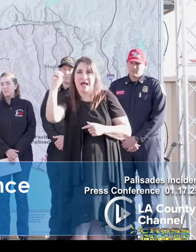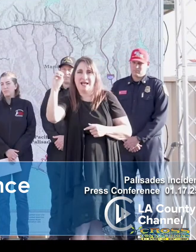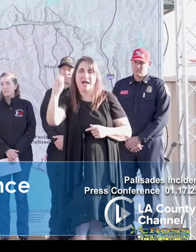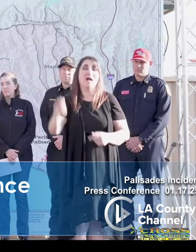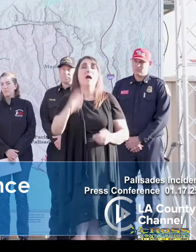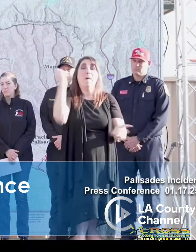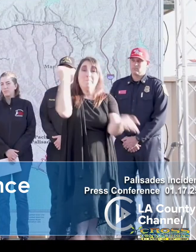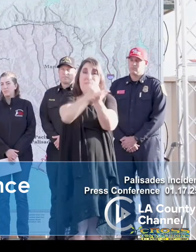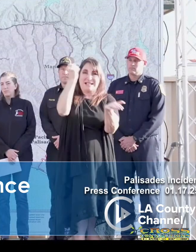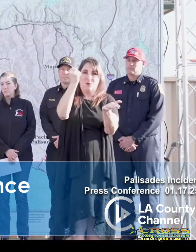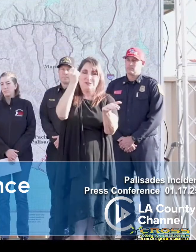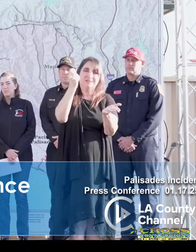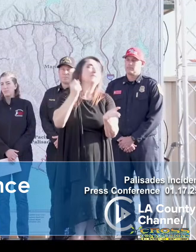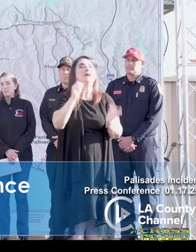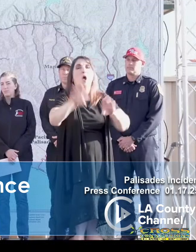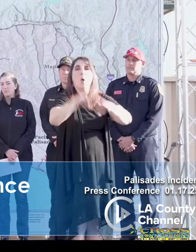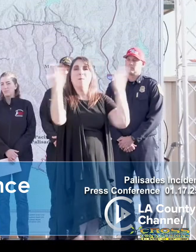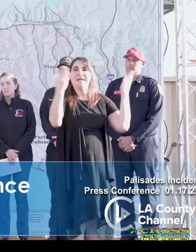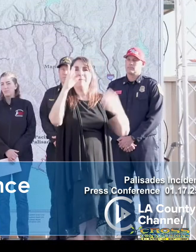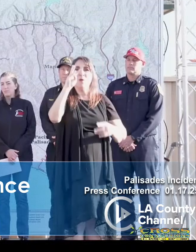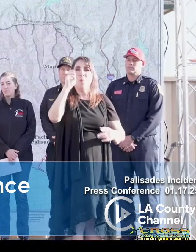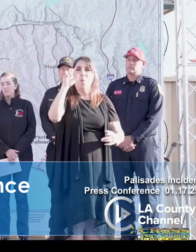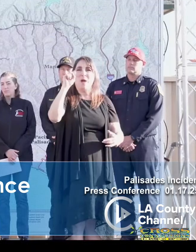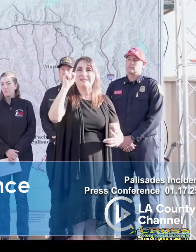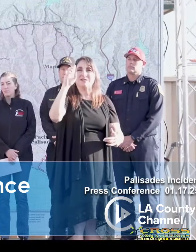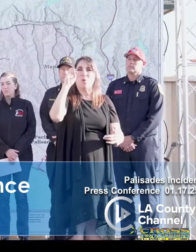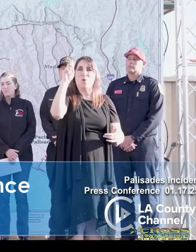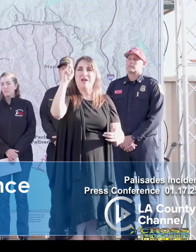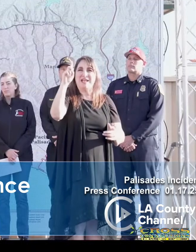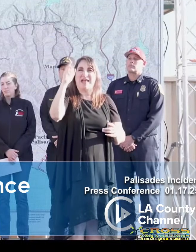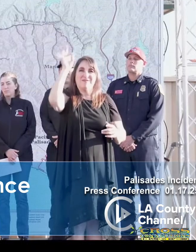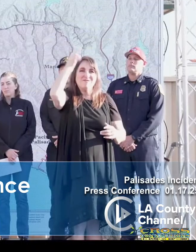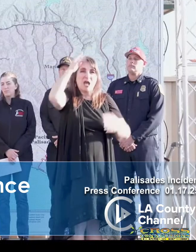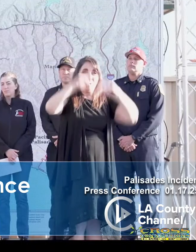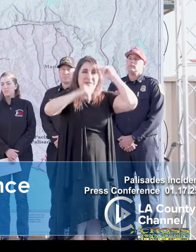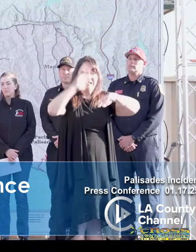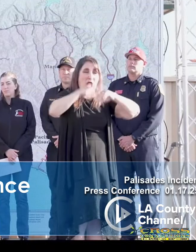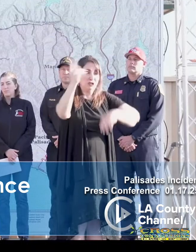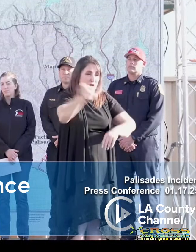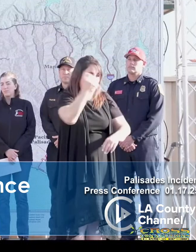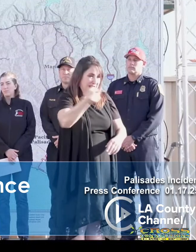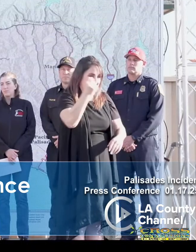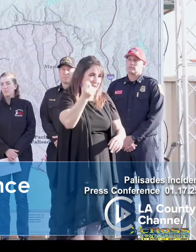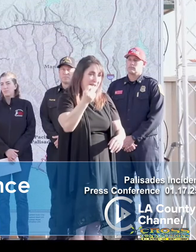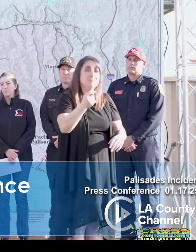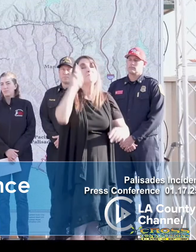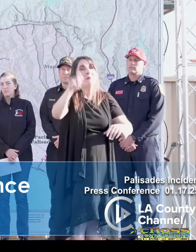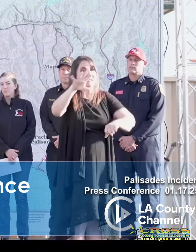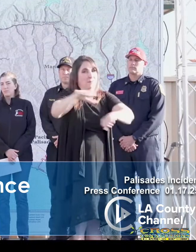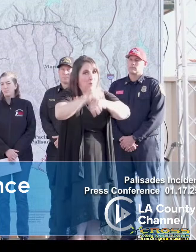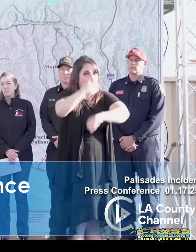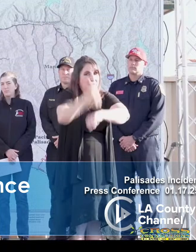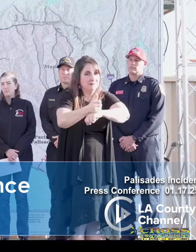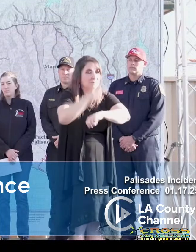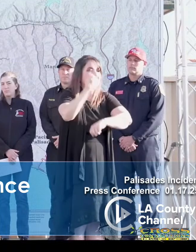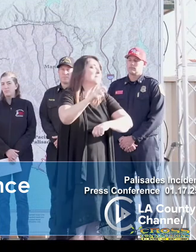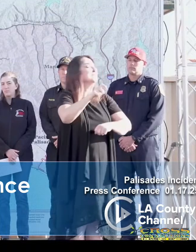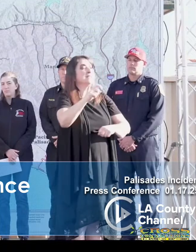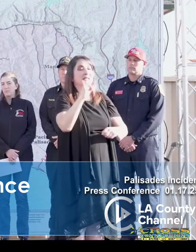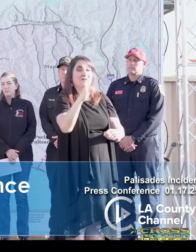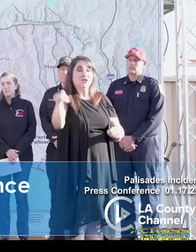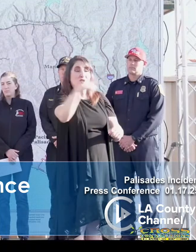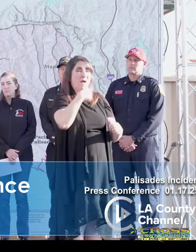opening up in Westwood at the Federal Building on Tuesday. By appointment only. If you have an urgent